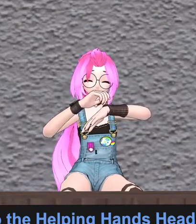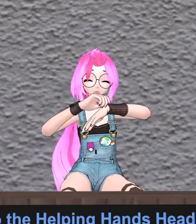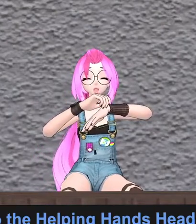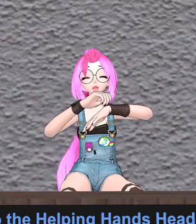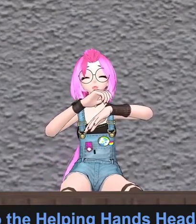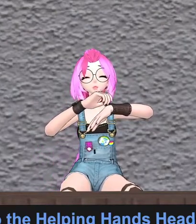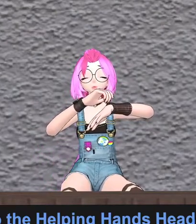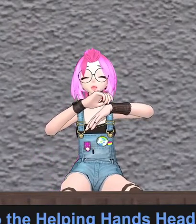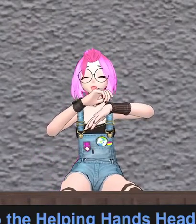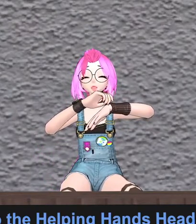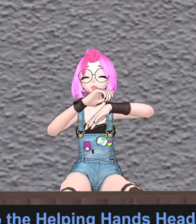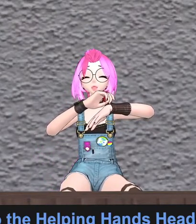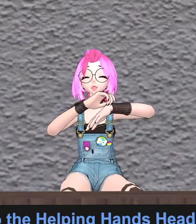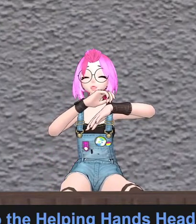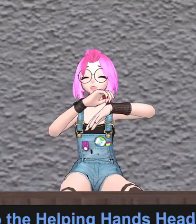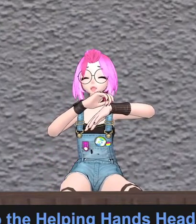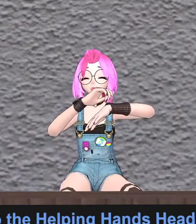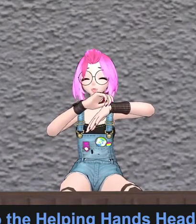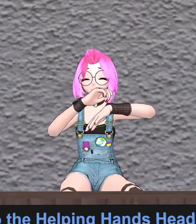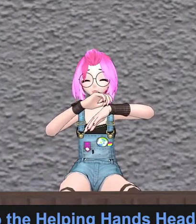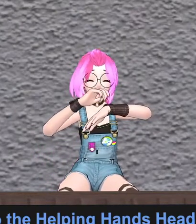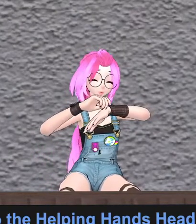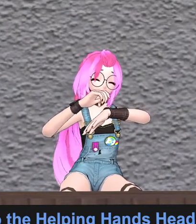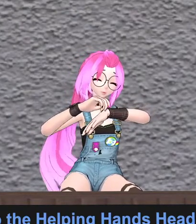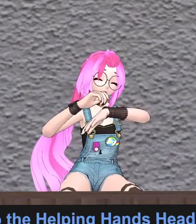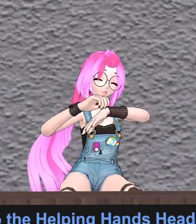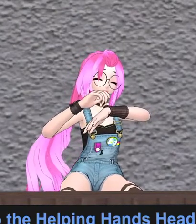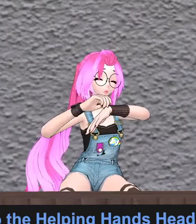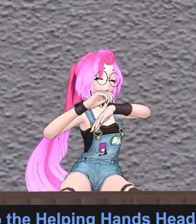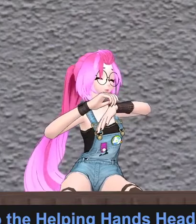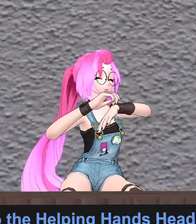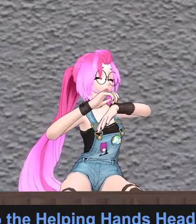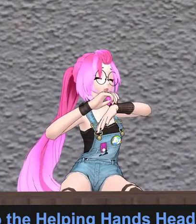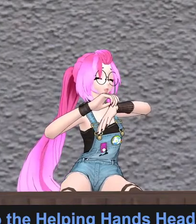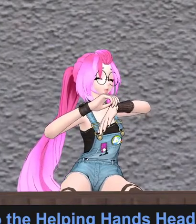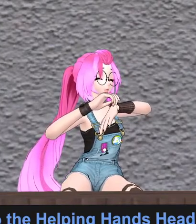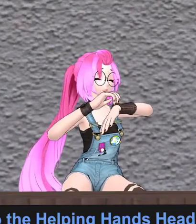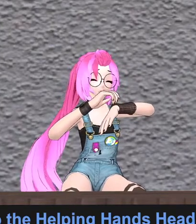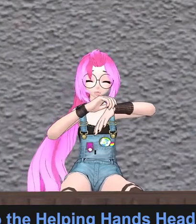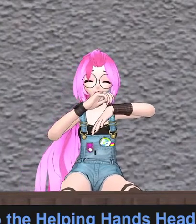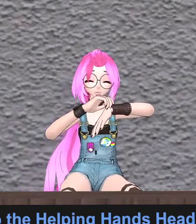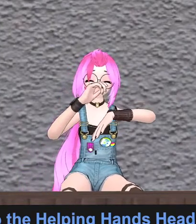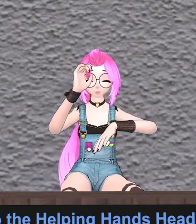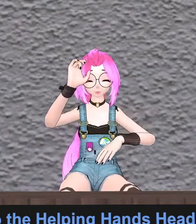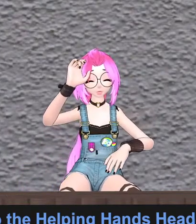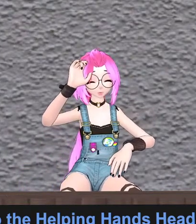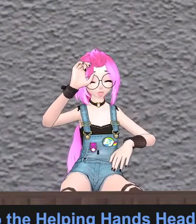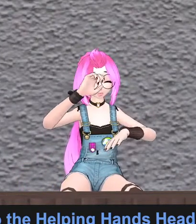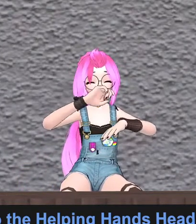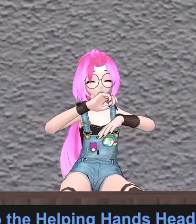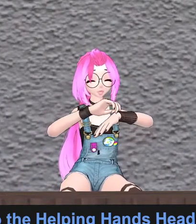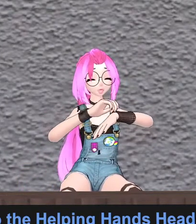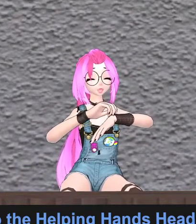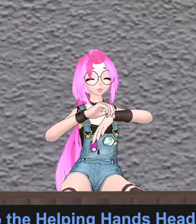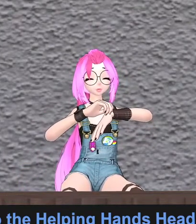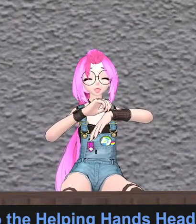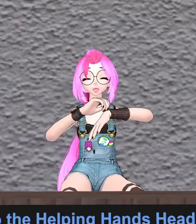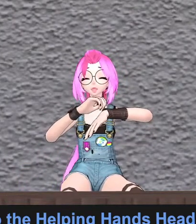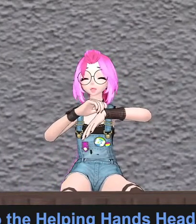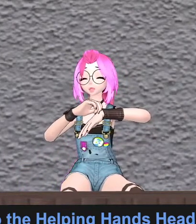your palm of your upper hand on the back of your other. So I'm right-handed, so I'm